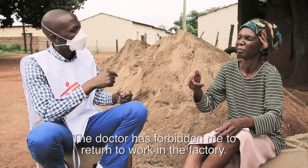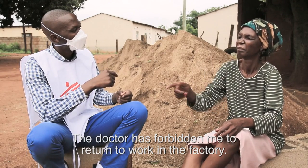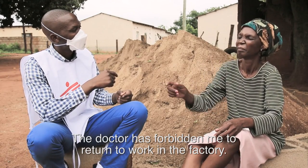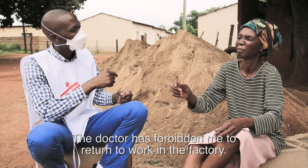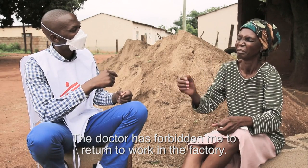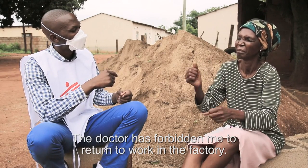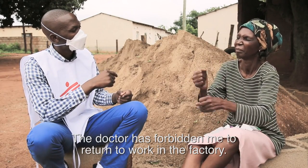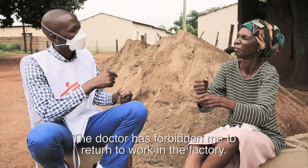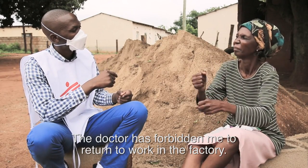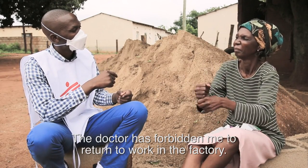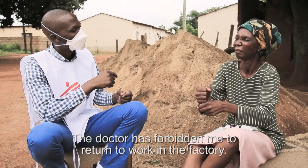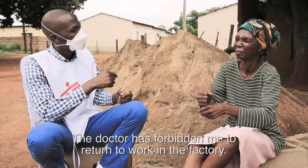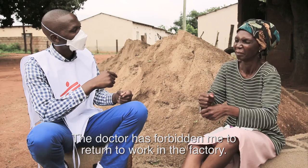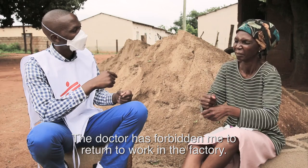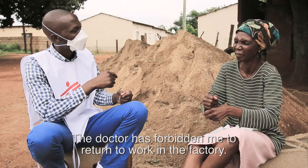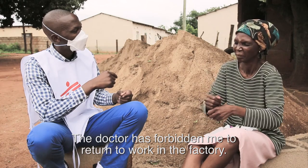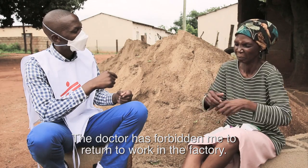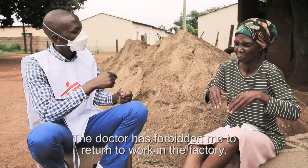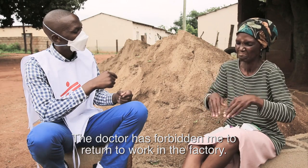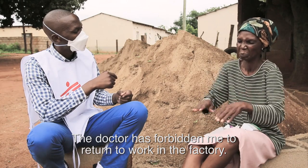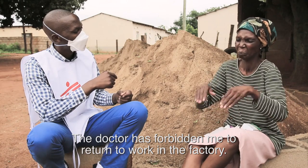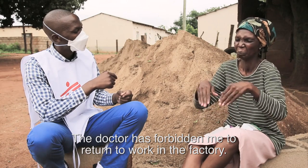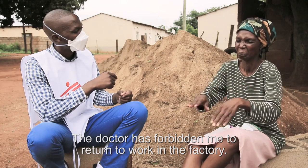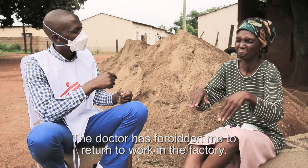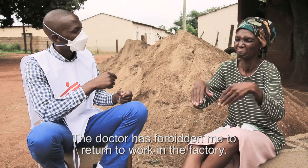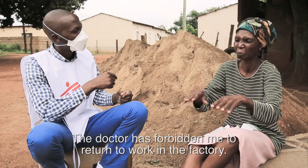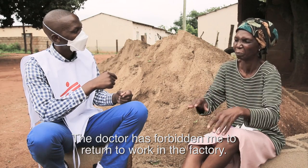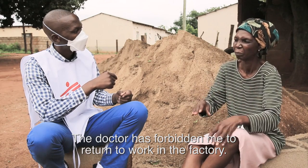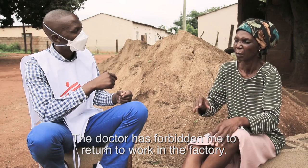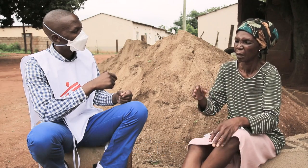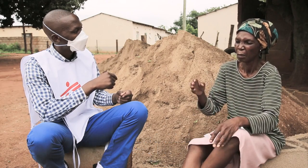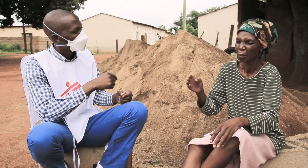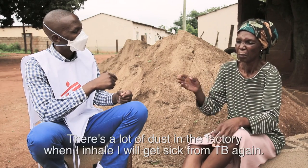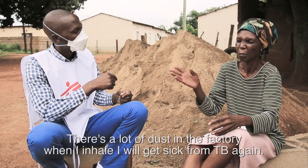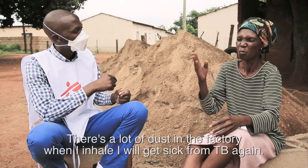This is a great way to help you. Thank you.